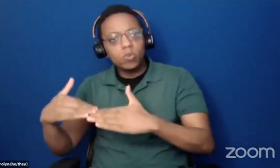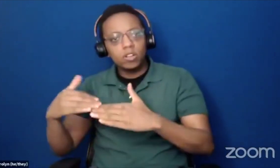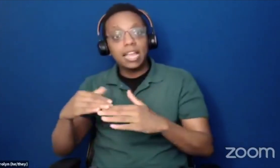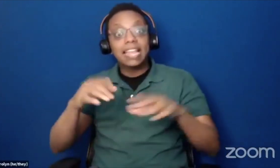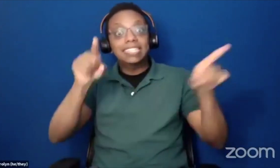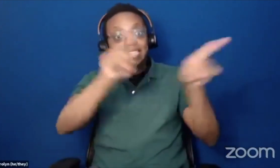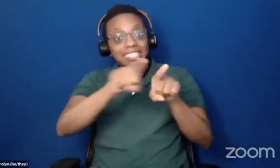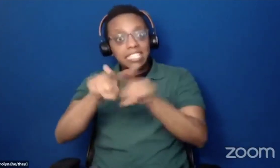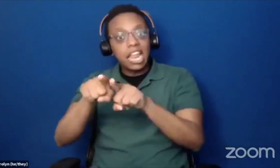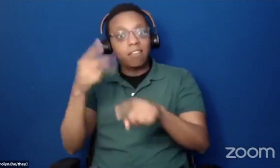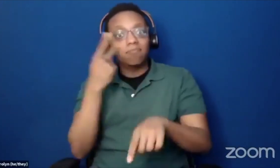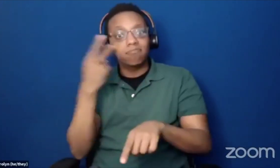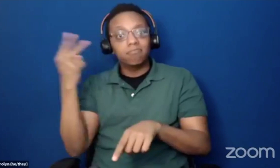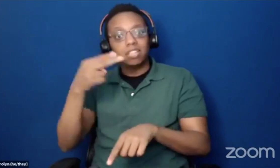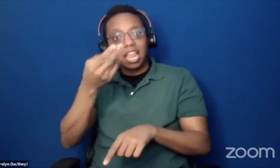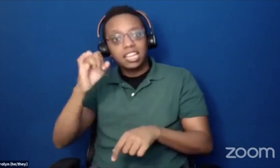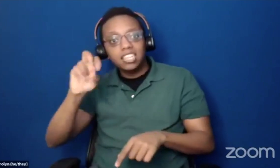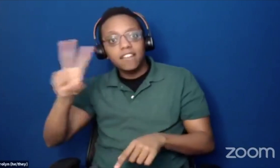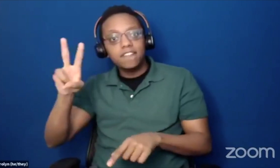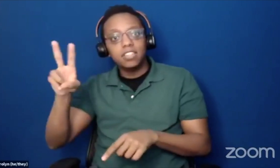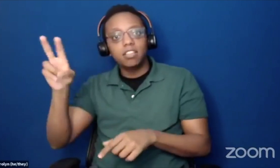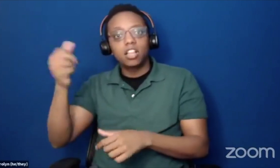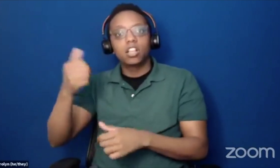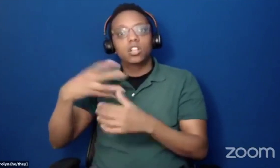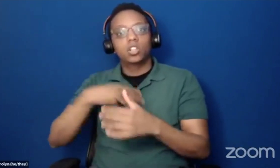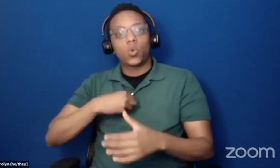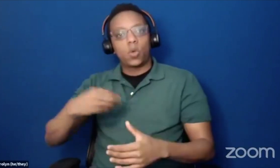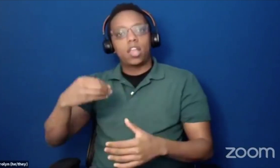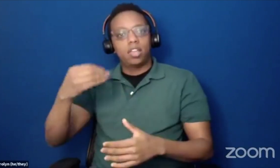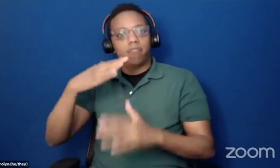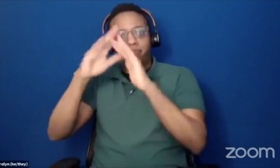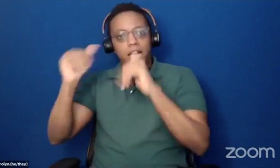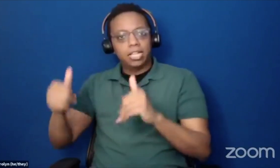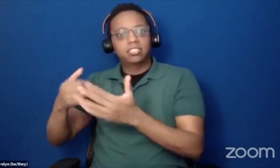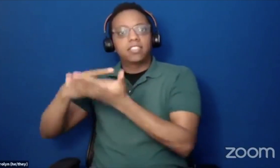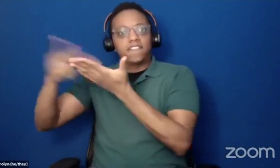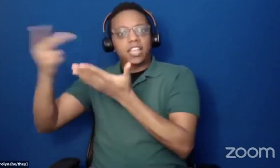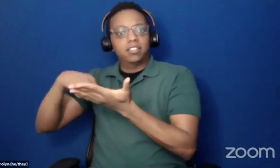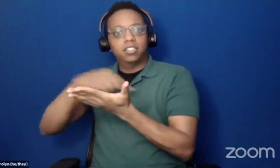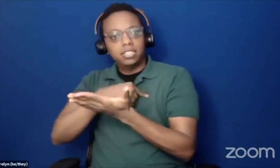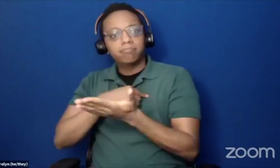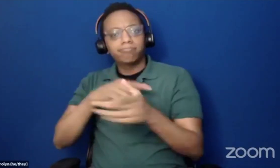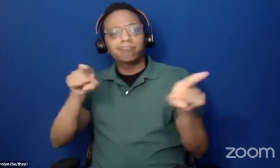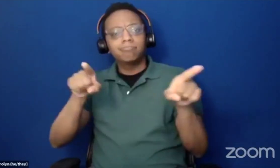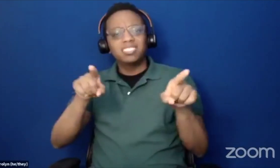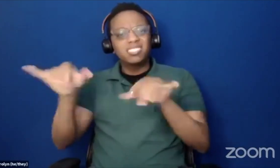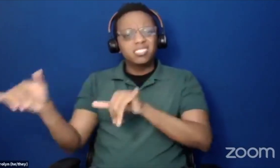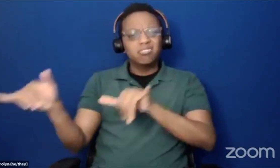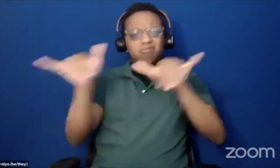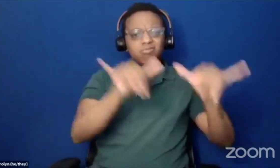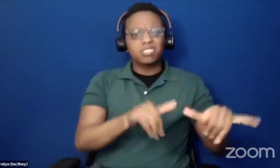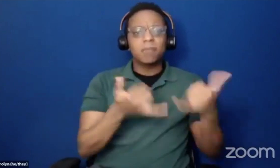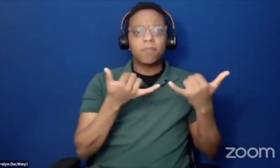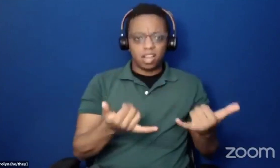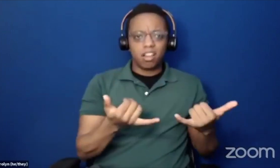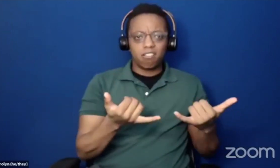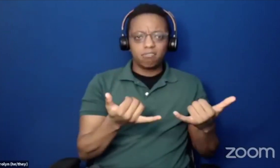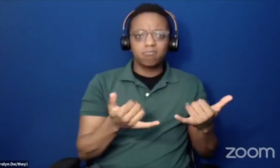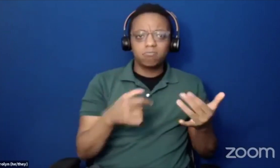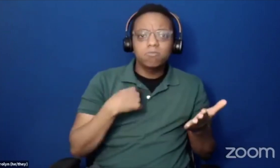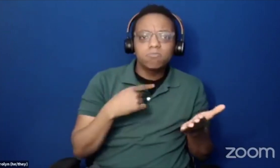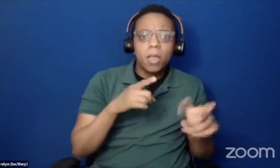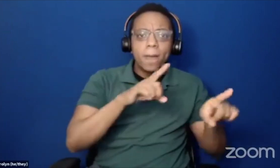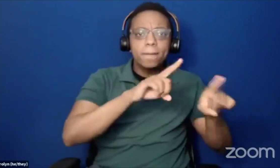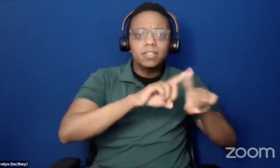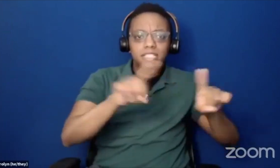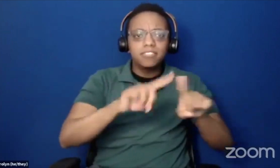still kept our resilience and we fought through. And we have used many things to defeat and to conquer this thing that